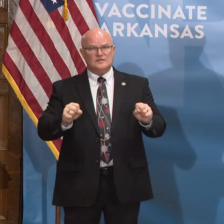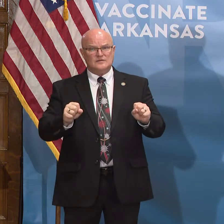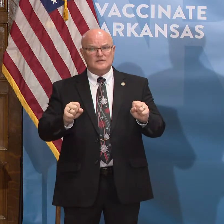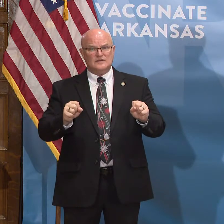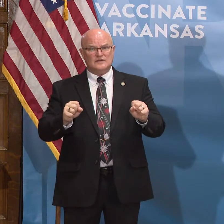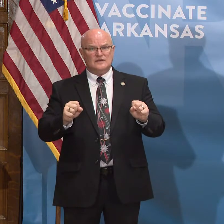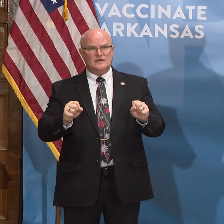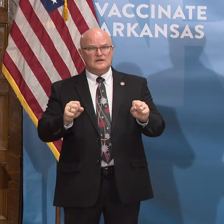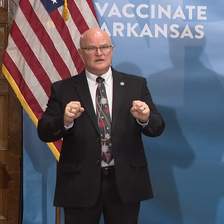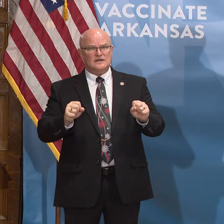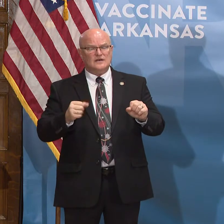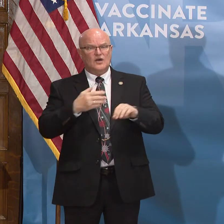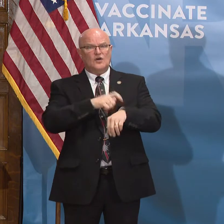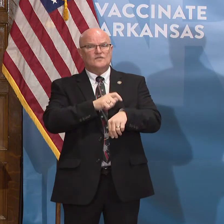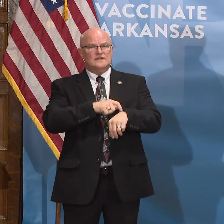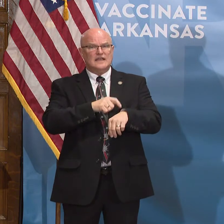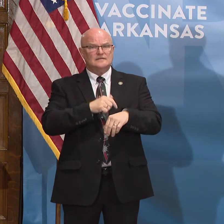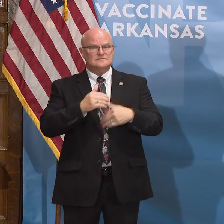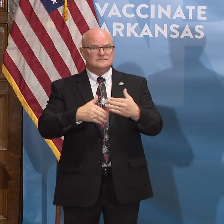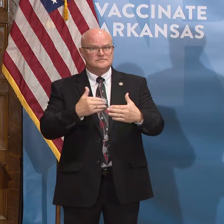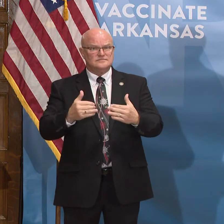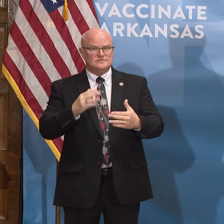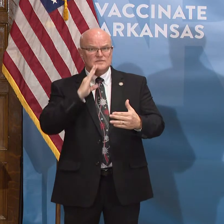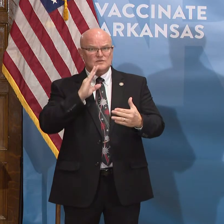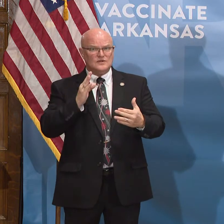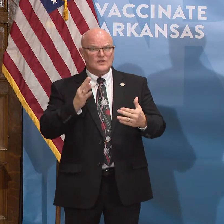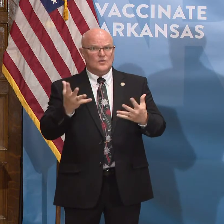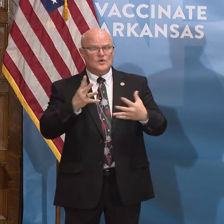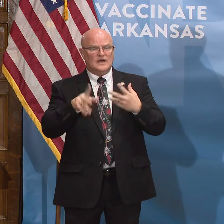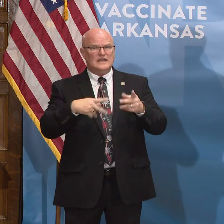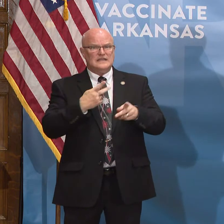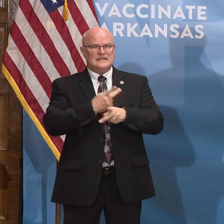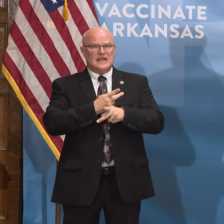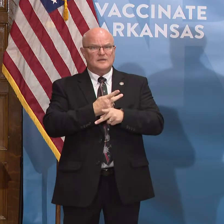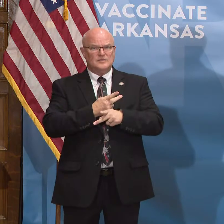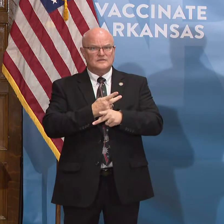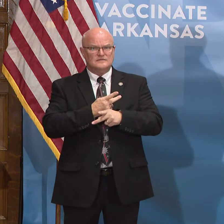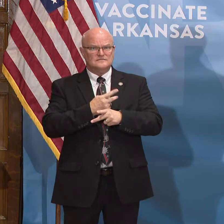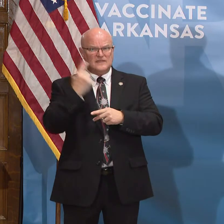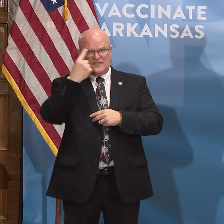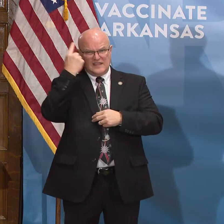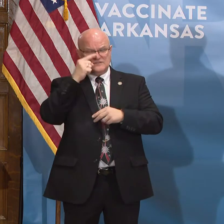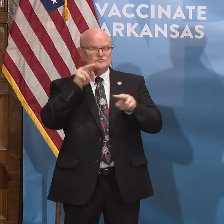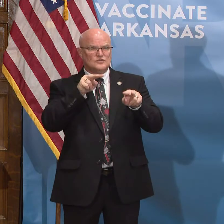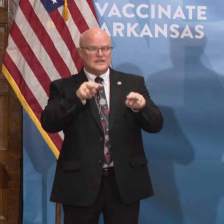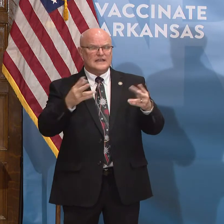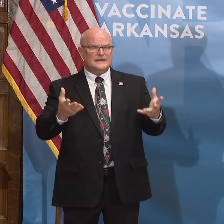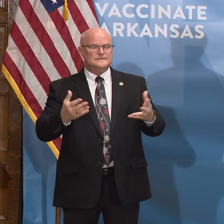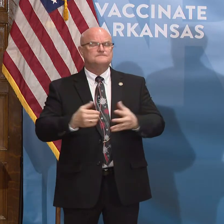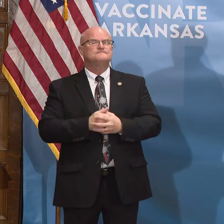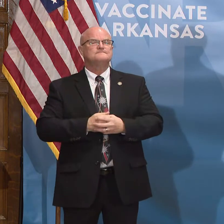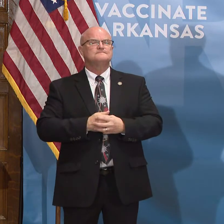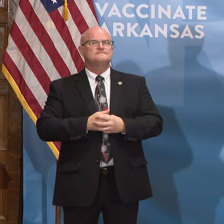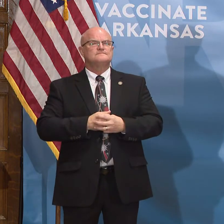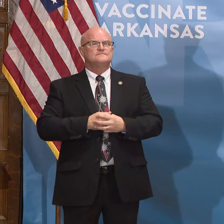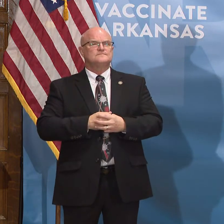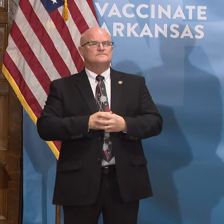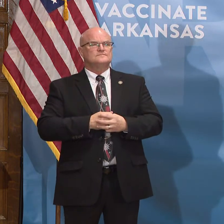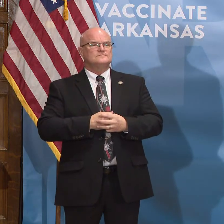once Omicron really gets going? And if so, what types of things are you looking at?